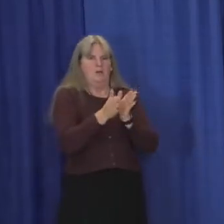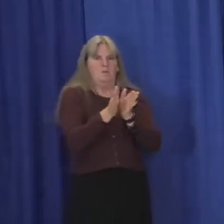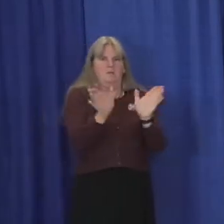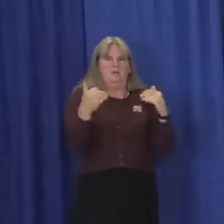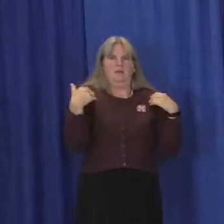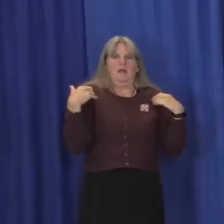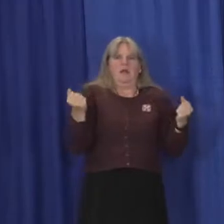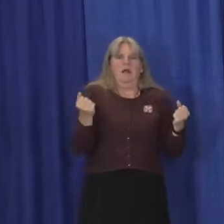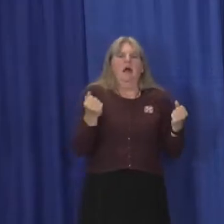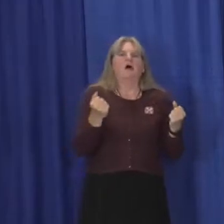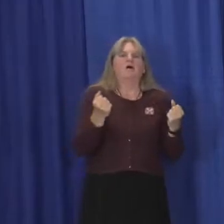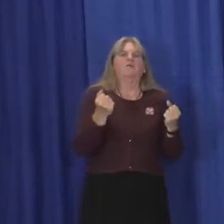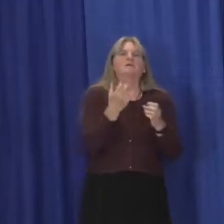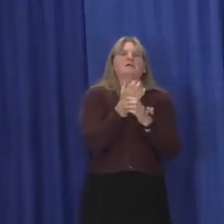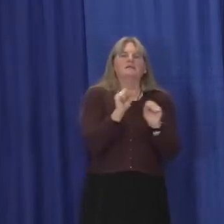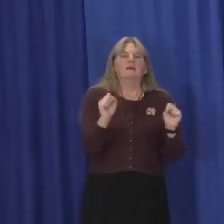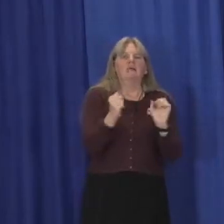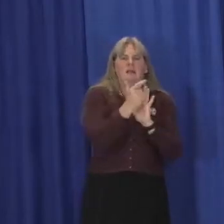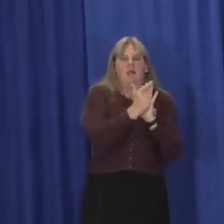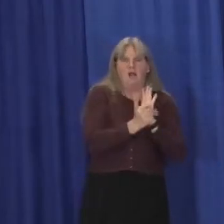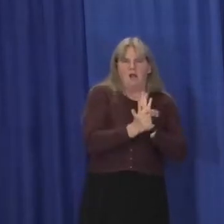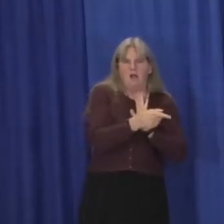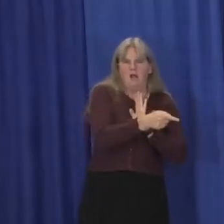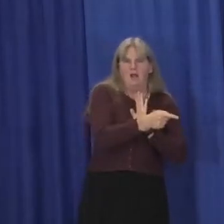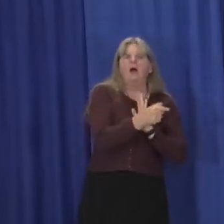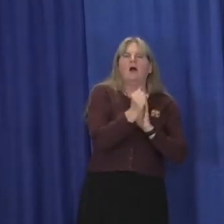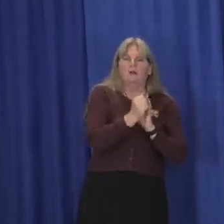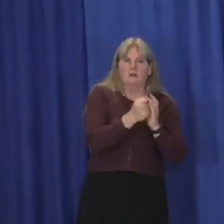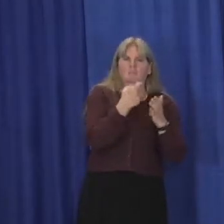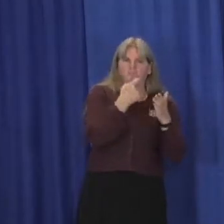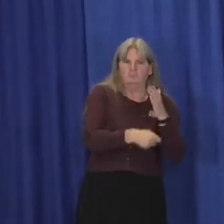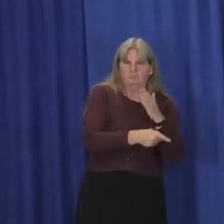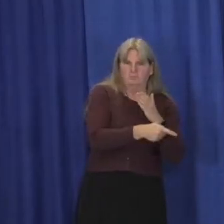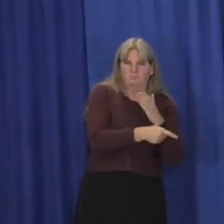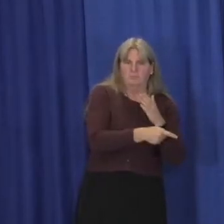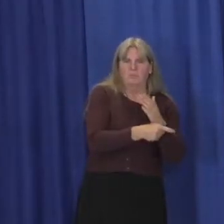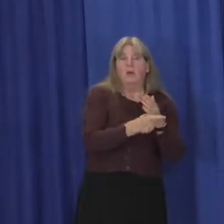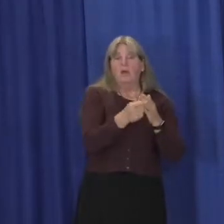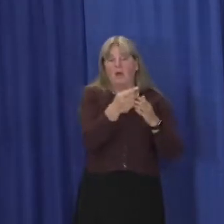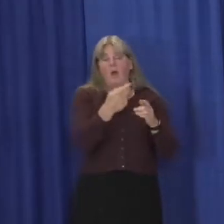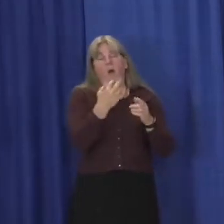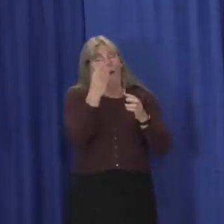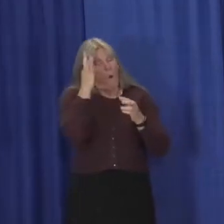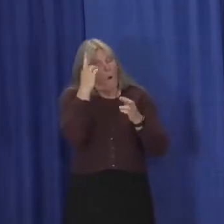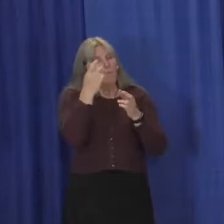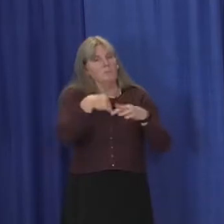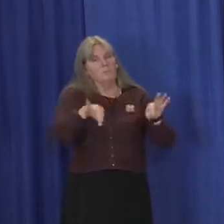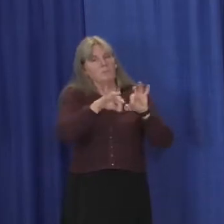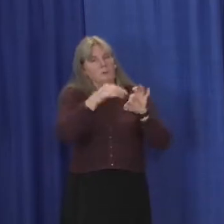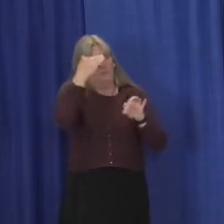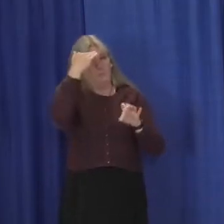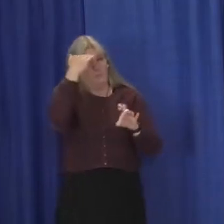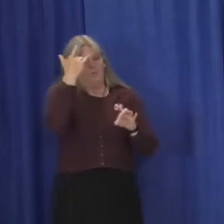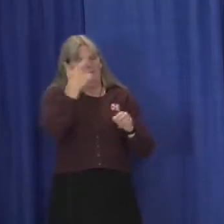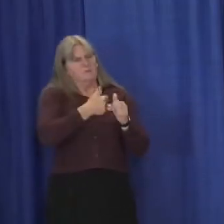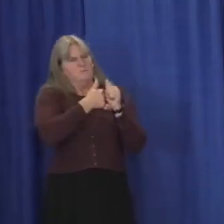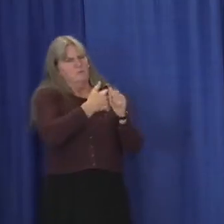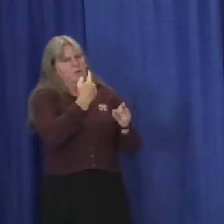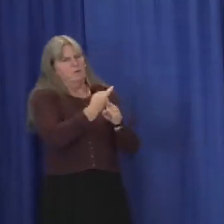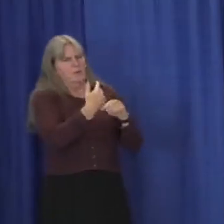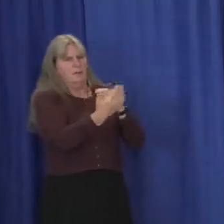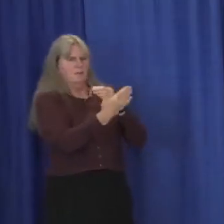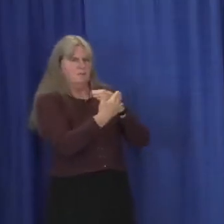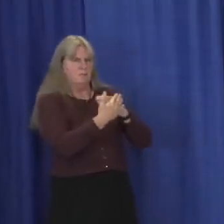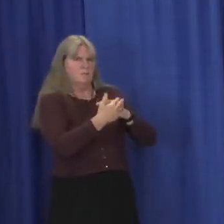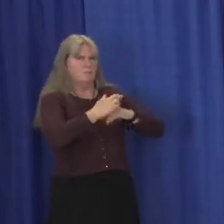would prefer to help people to understand the importance of self-isolation and to give them and offer them the supports that are